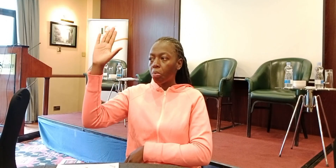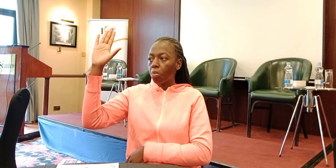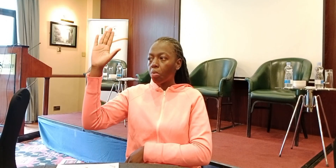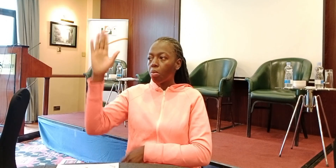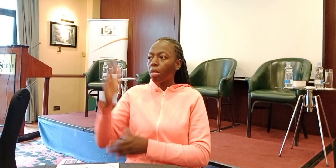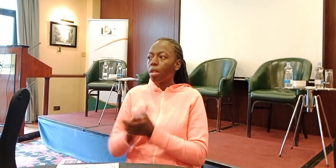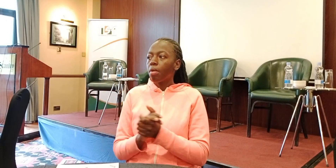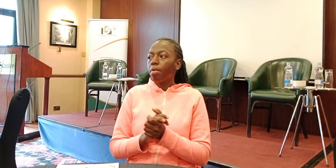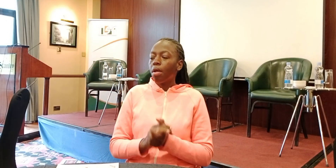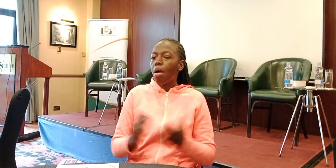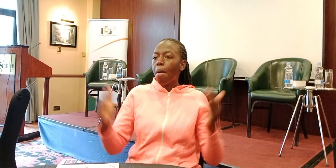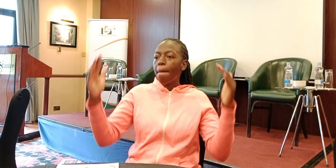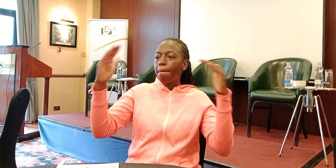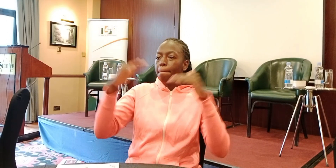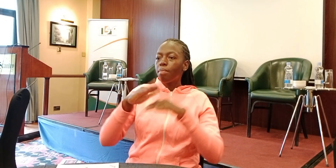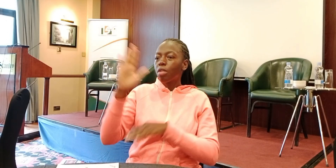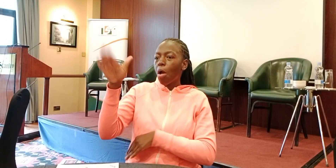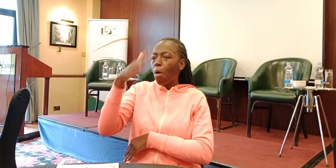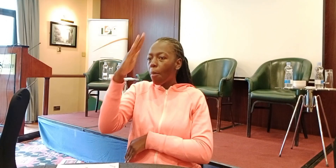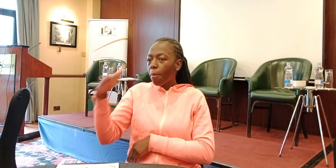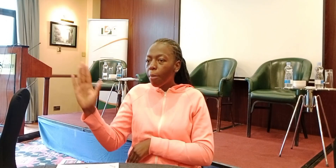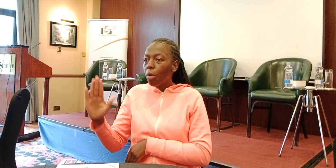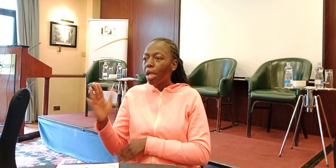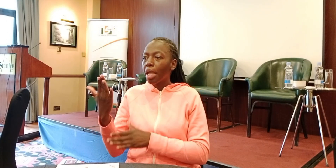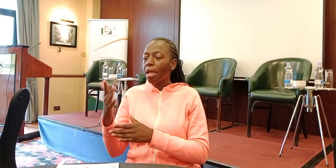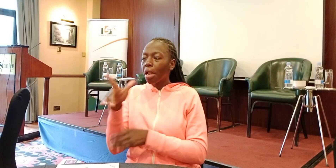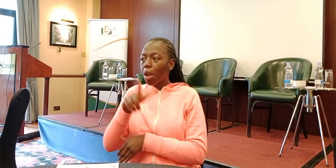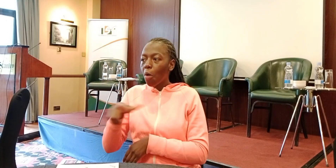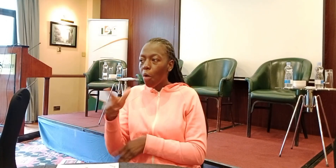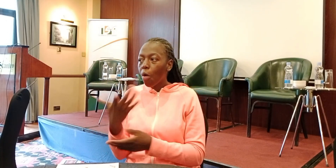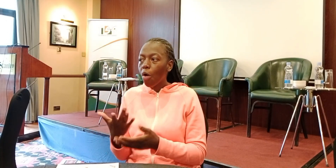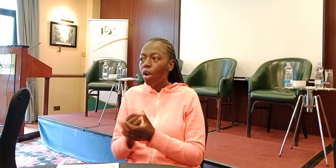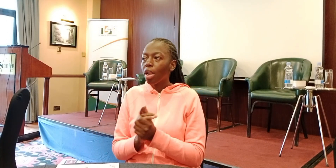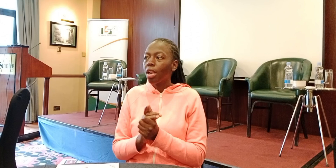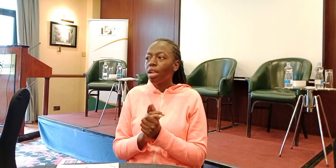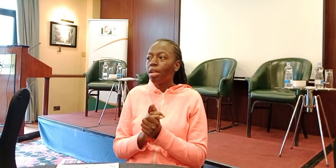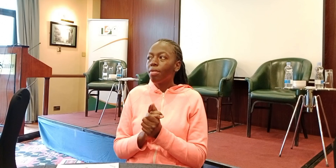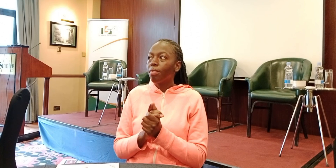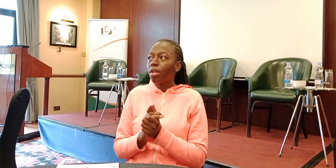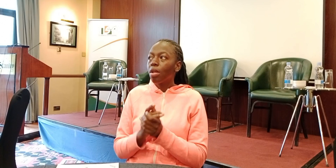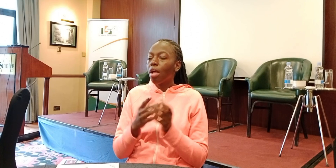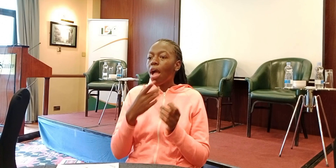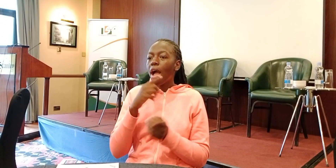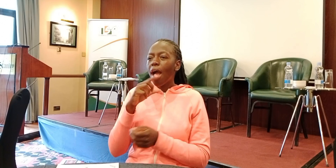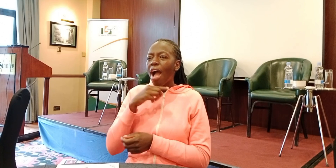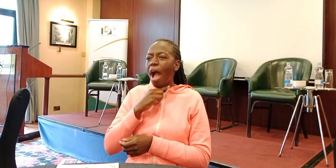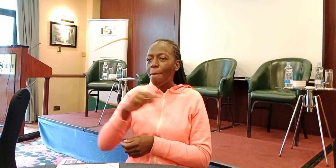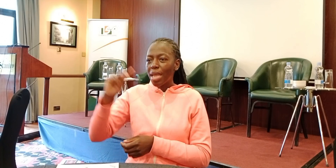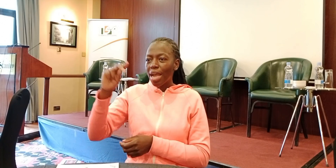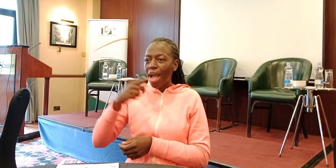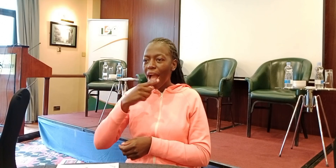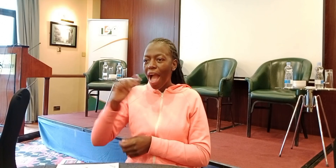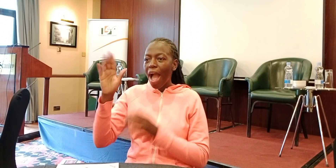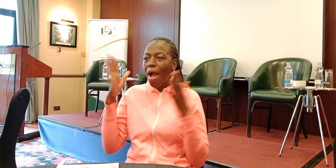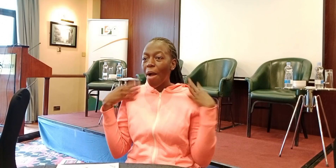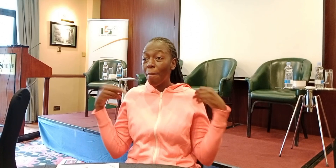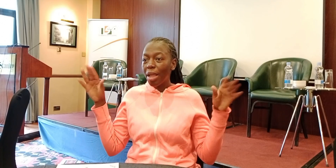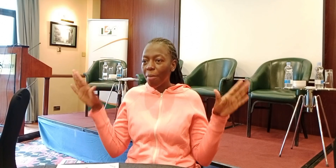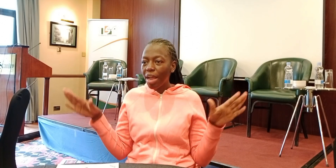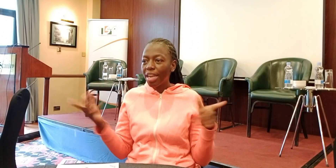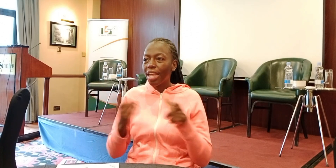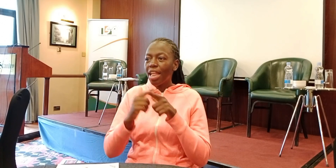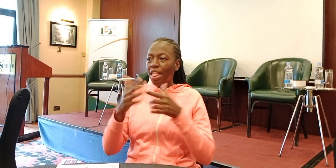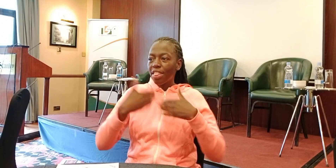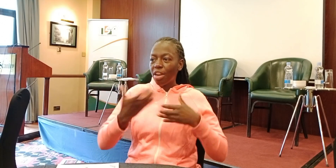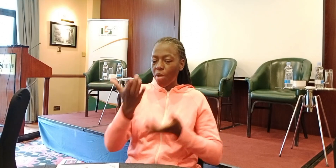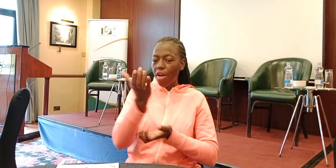Bunge Mashinani, have Hummingbird, and then we have our traders. Traders